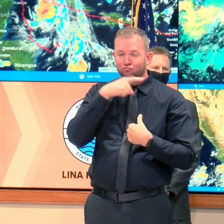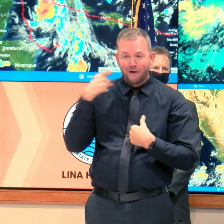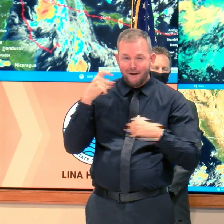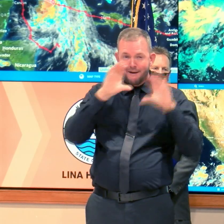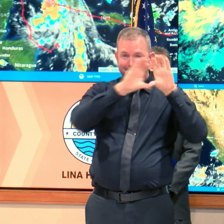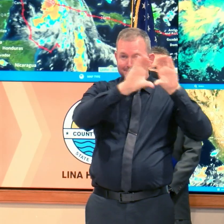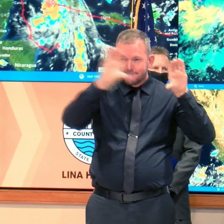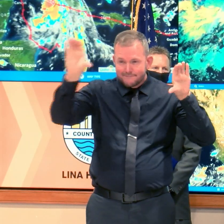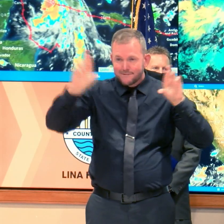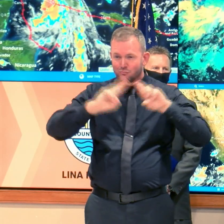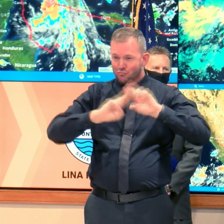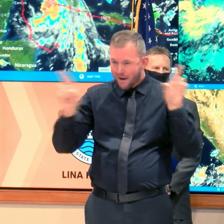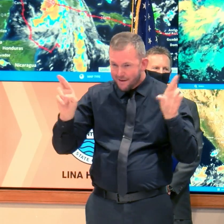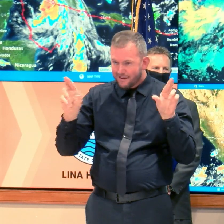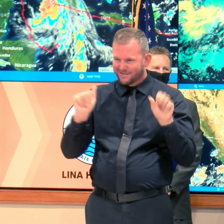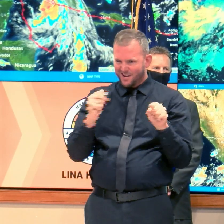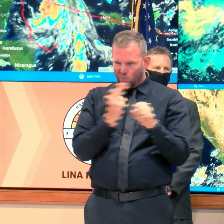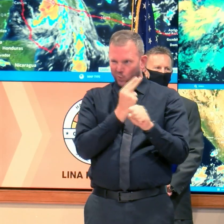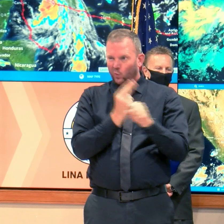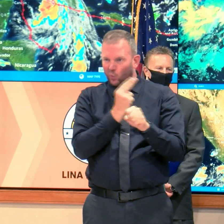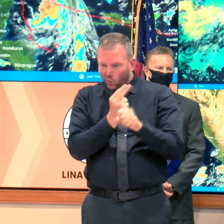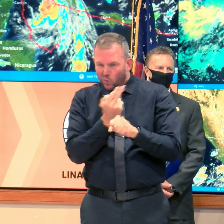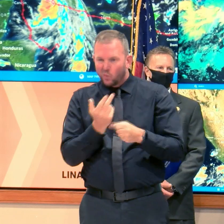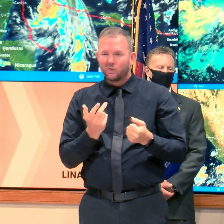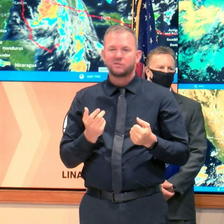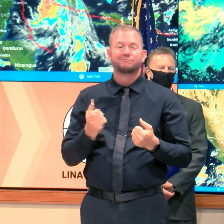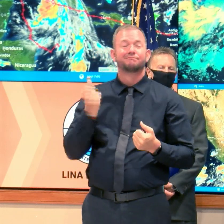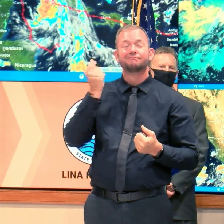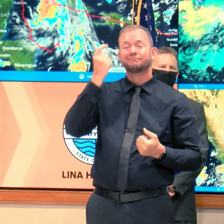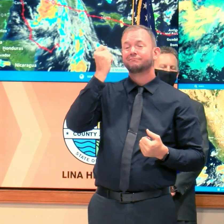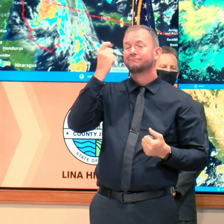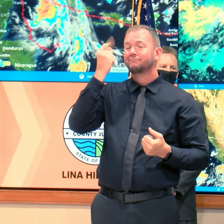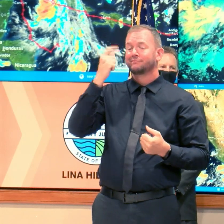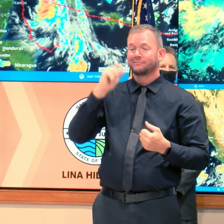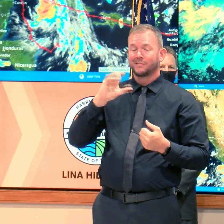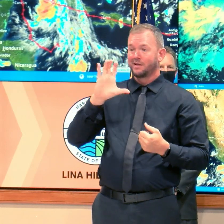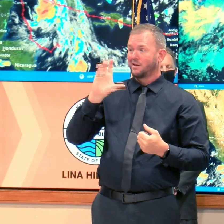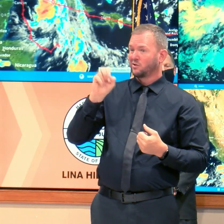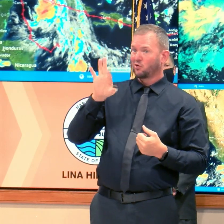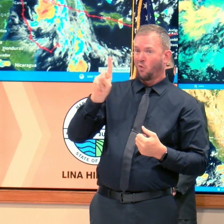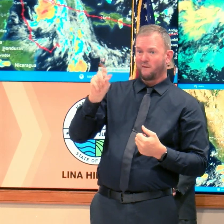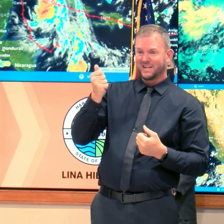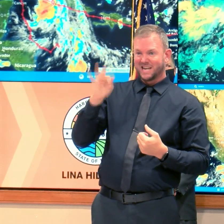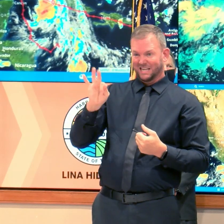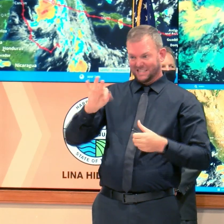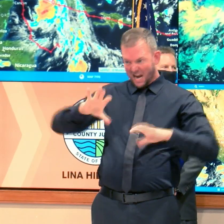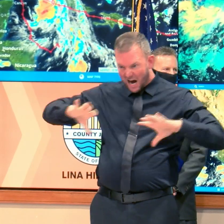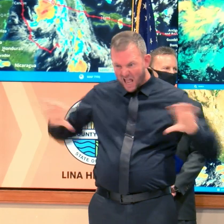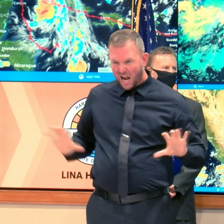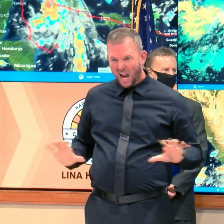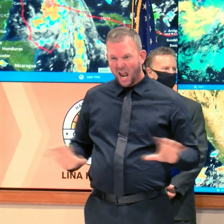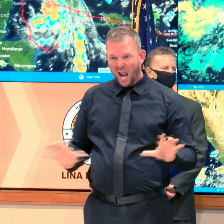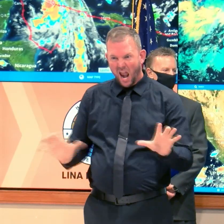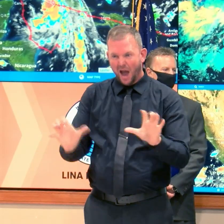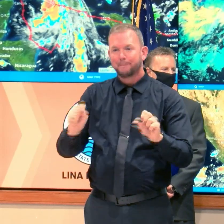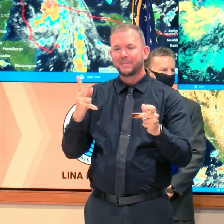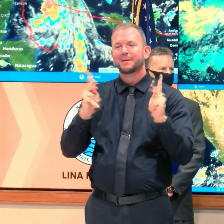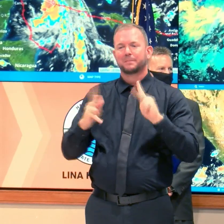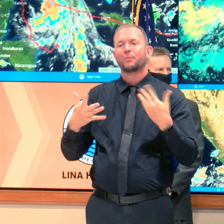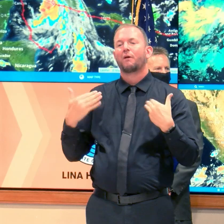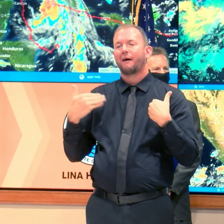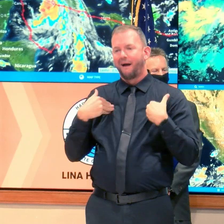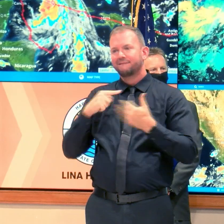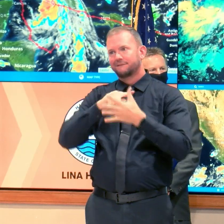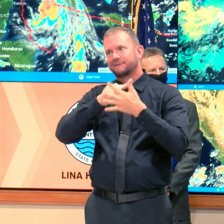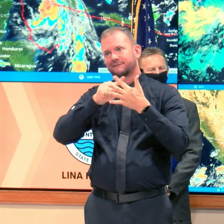much as it relates to COVID, quite frankly, you know, most folk already have taken some steps in